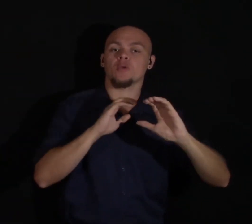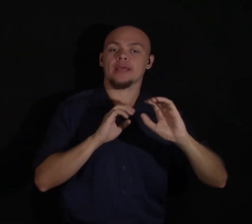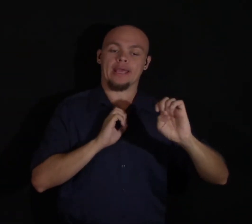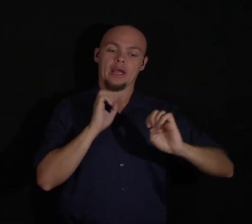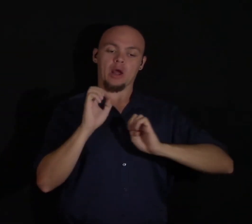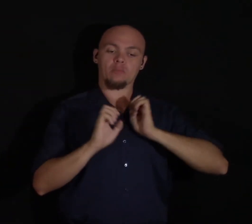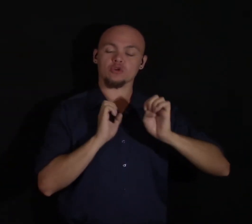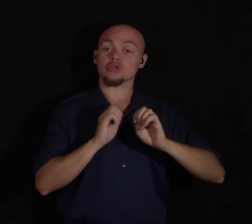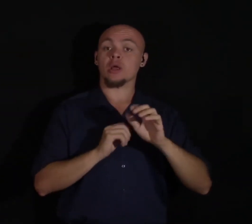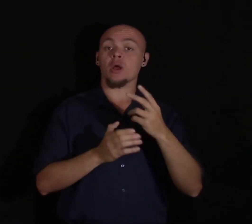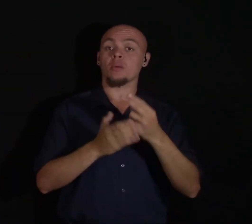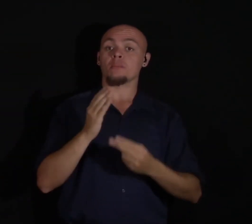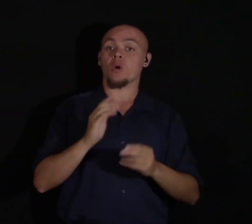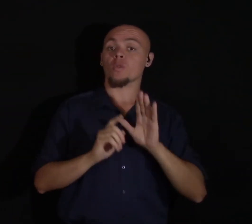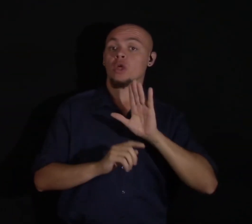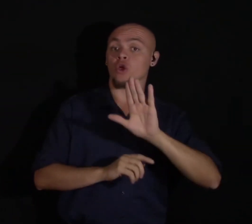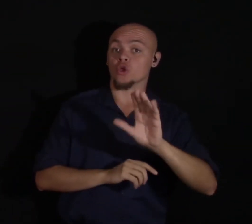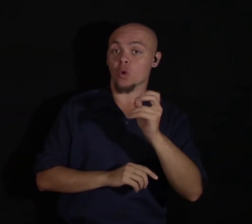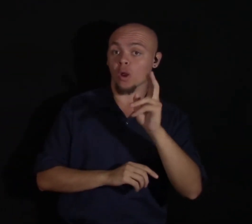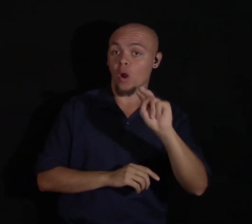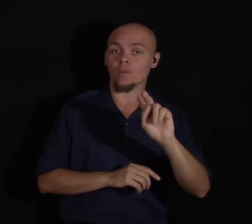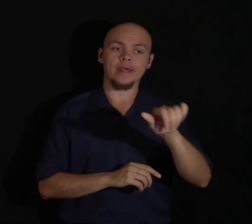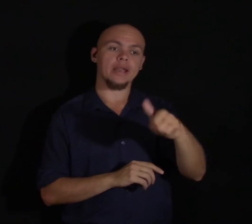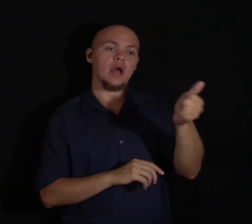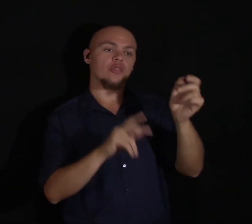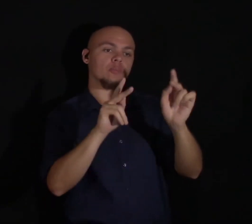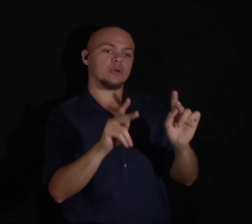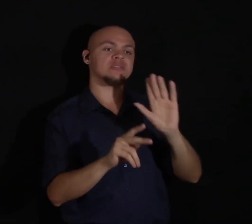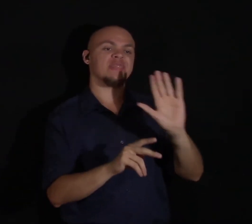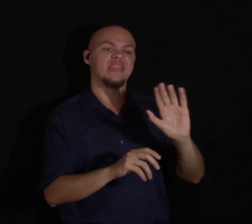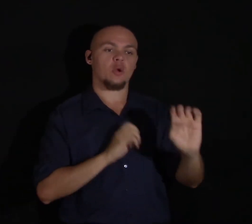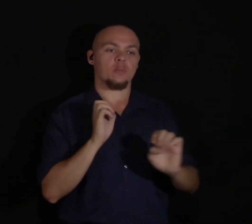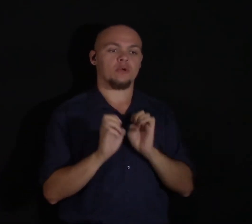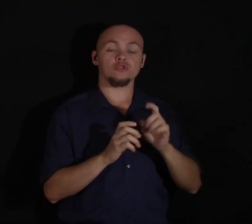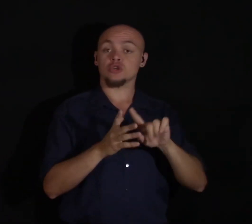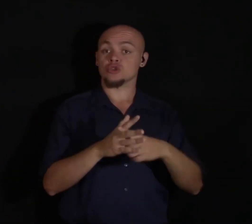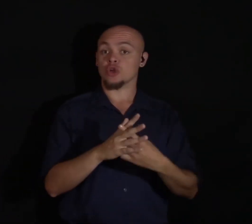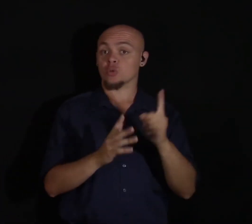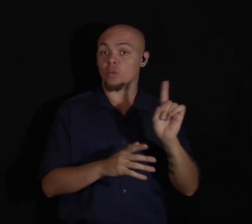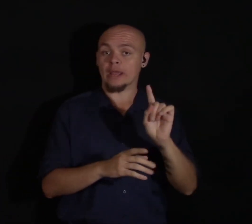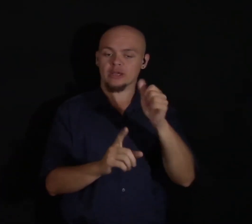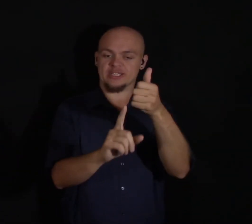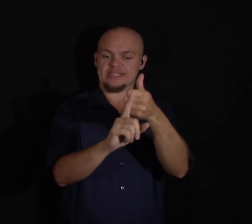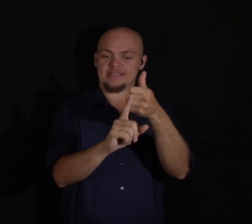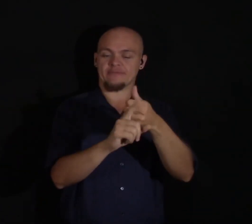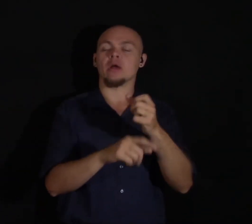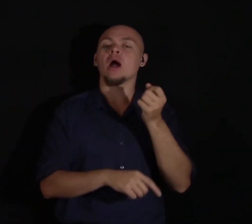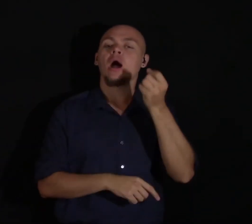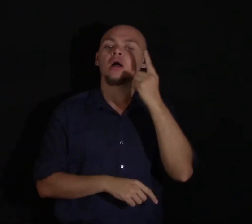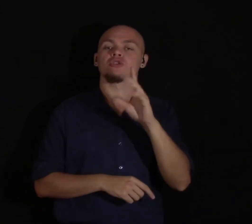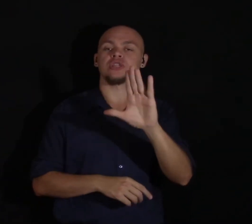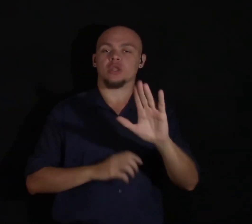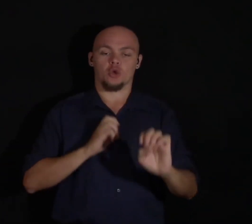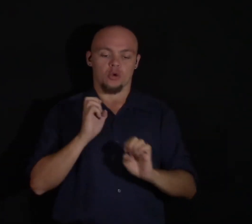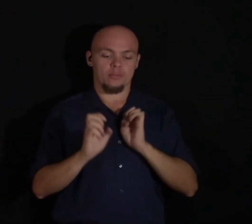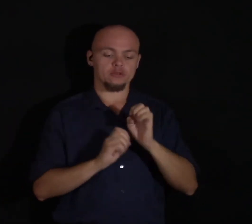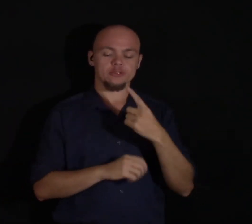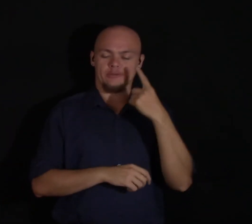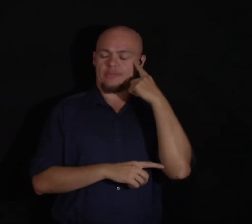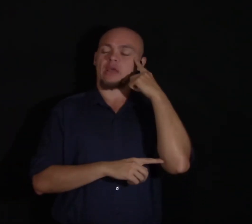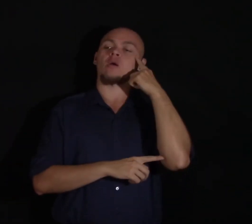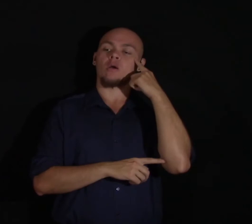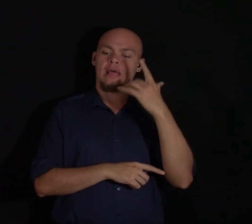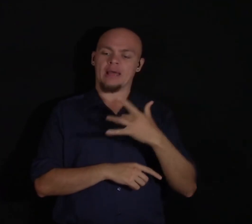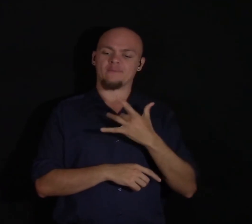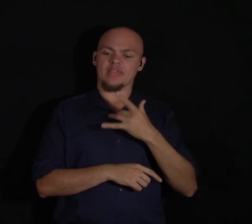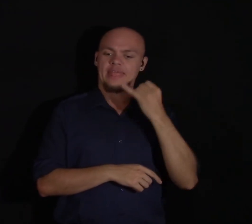emotions, both your own and others, and that really starts within oneself. You build emotional literacy by understanding your own emotions. You say, "I'm